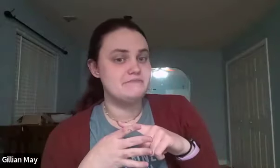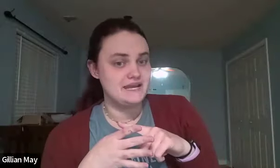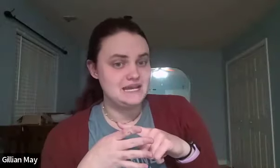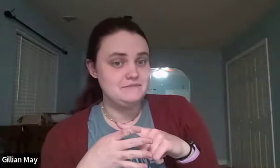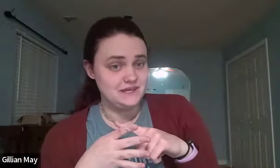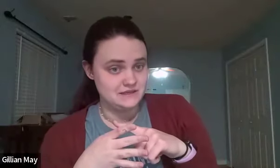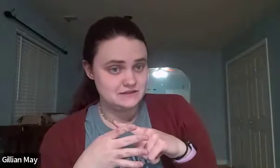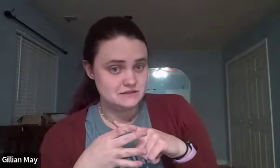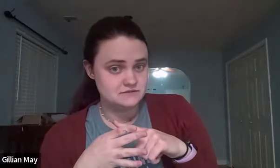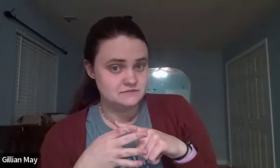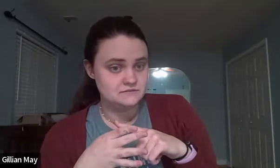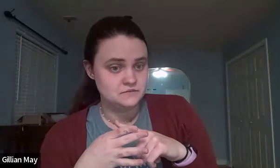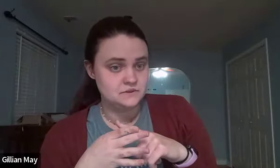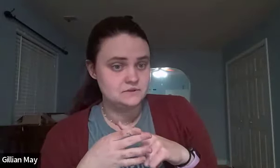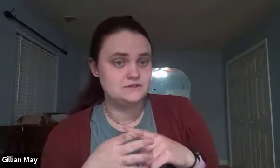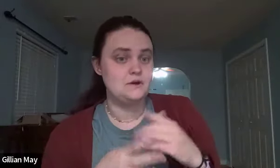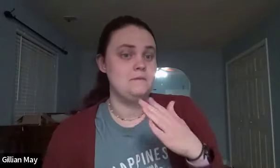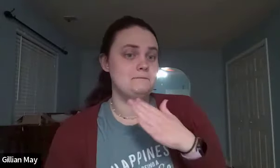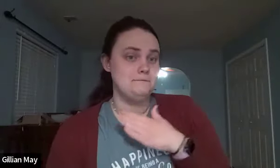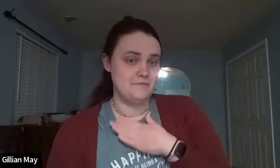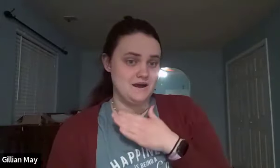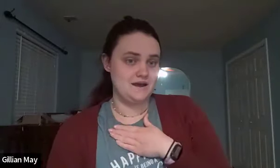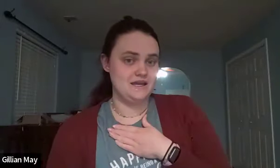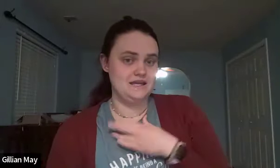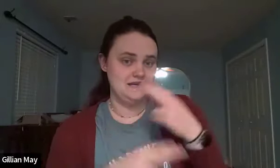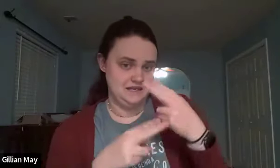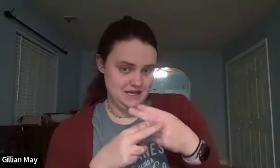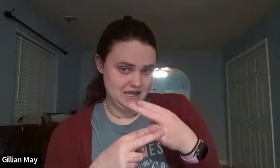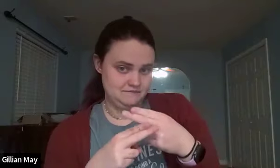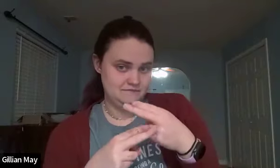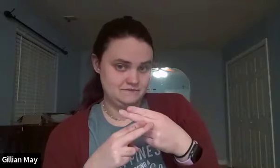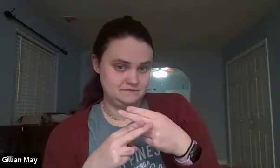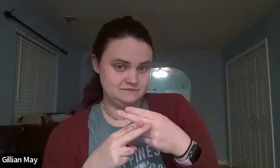my name is. So my name.